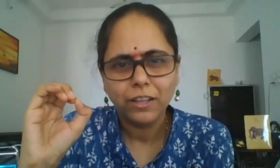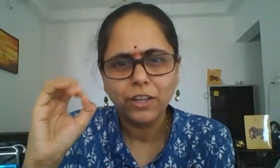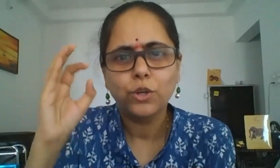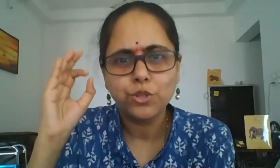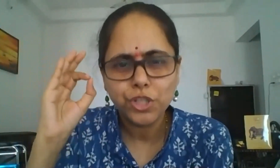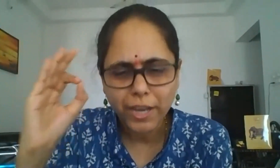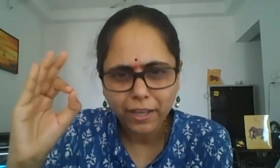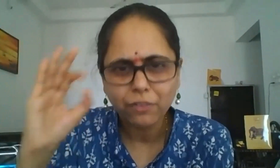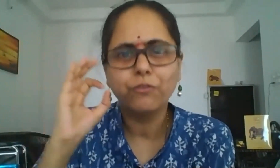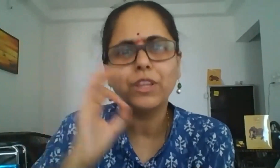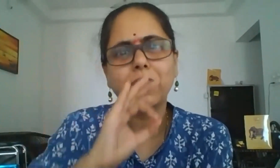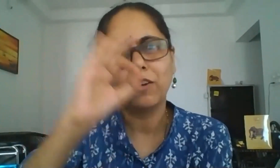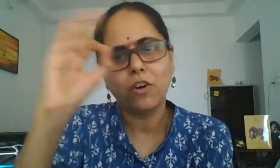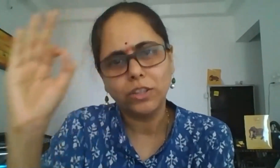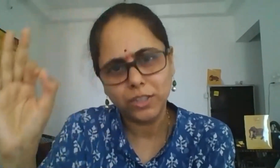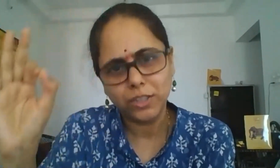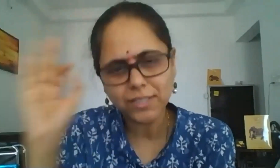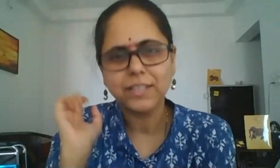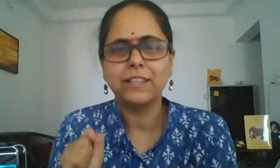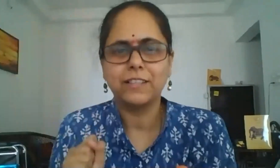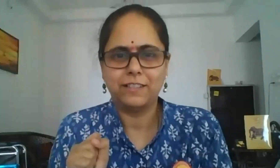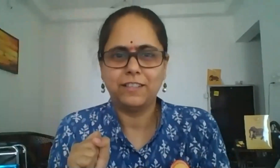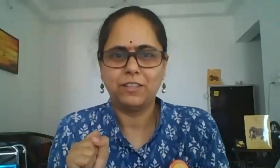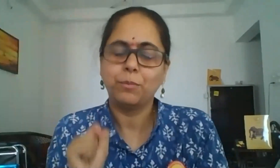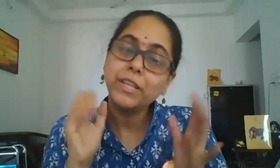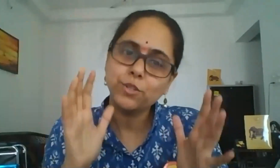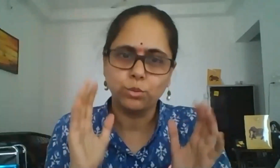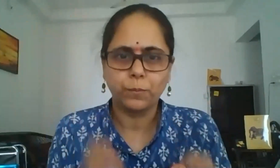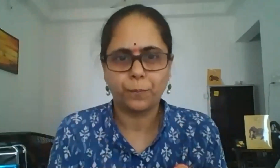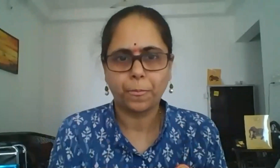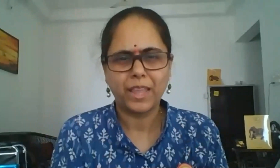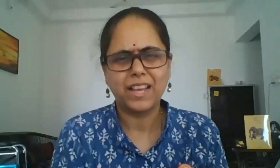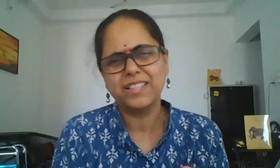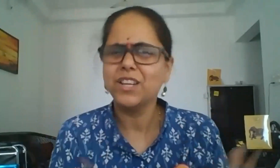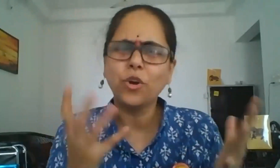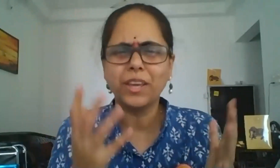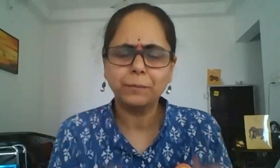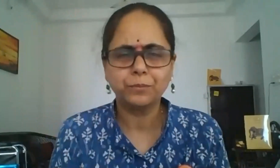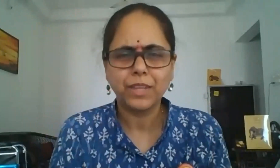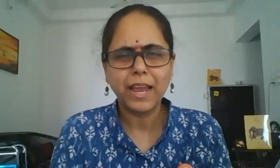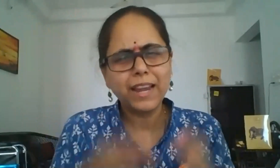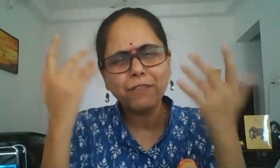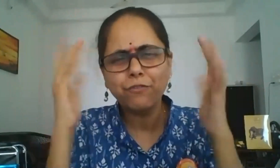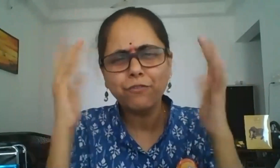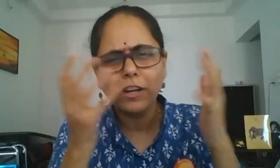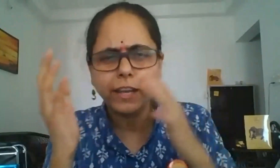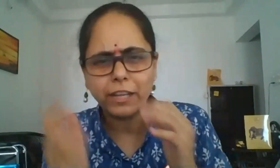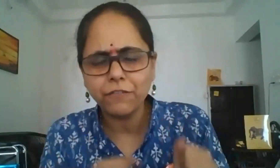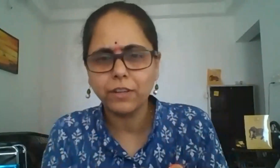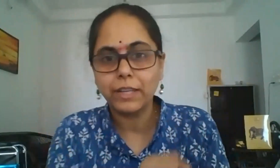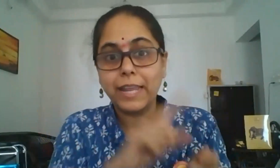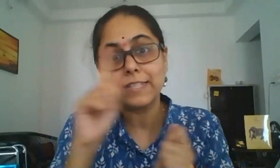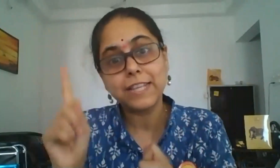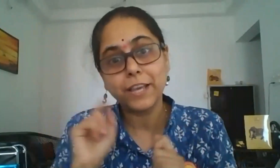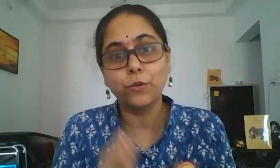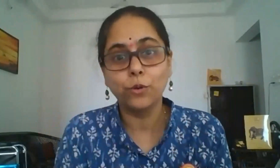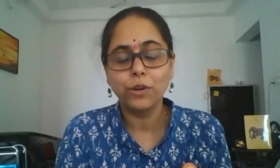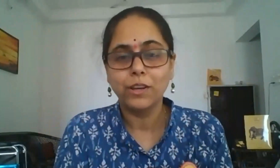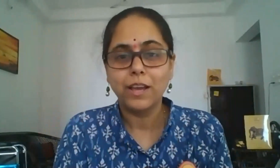to share with others, please do." I said, "Okay." And I forgot, I left. Next day I go. I